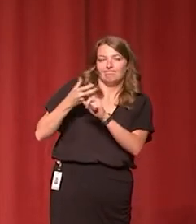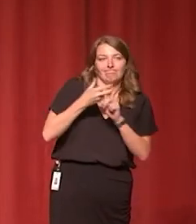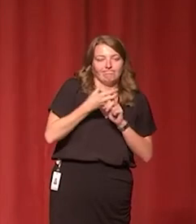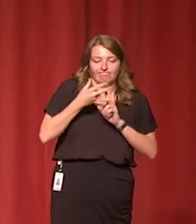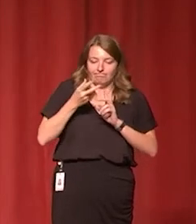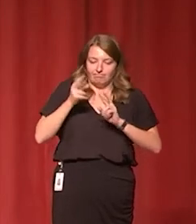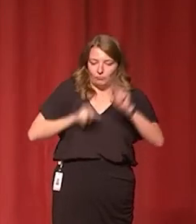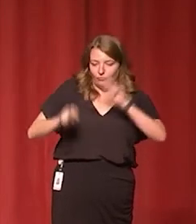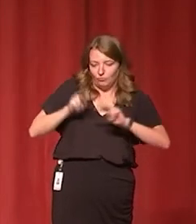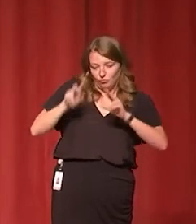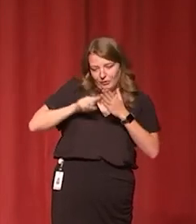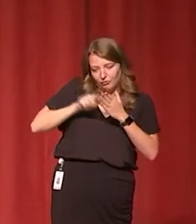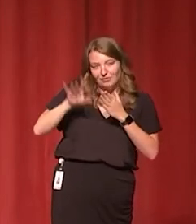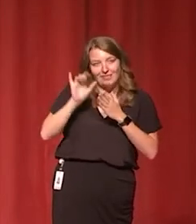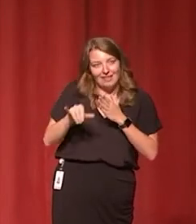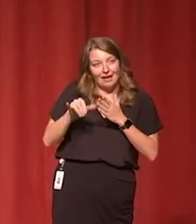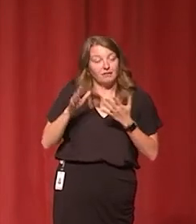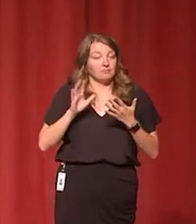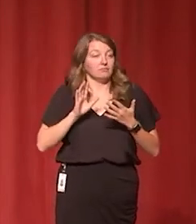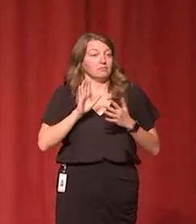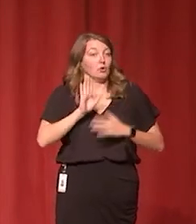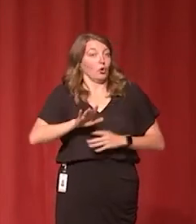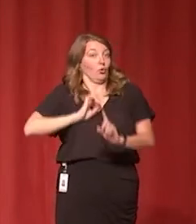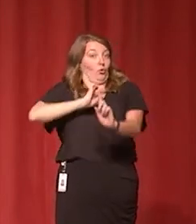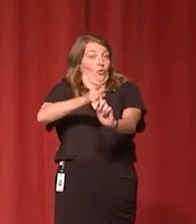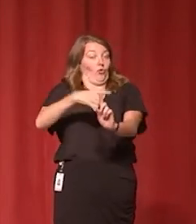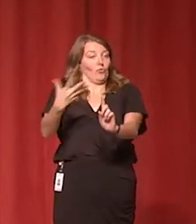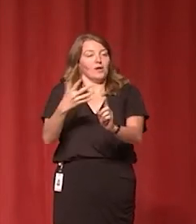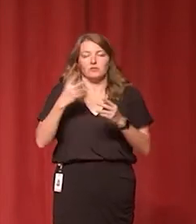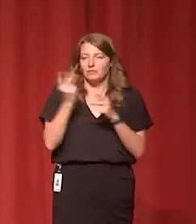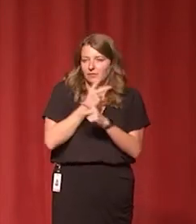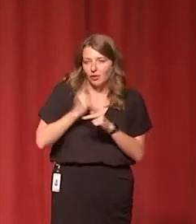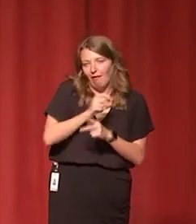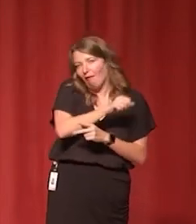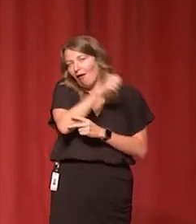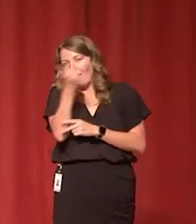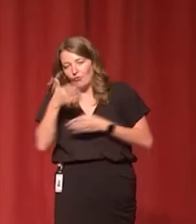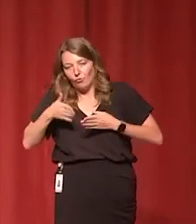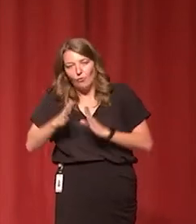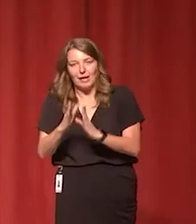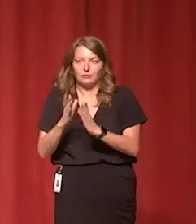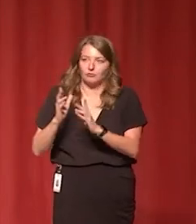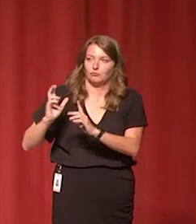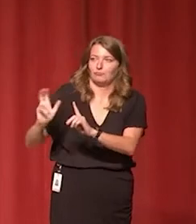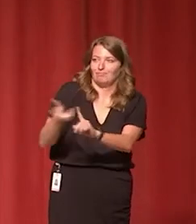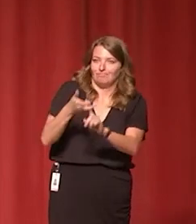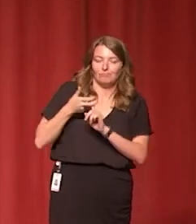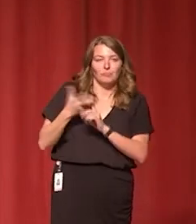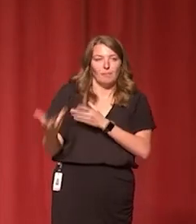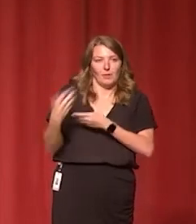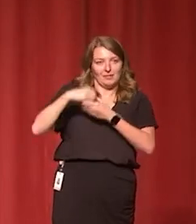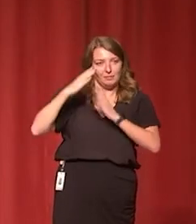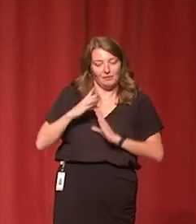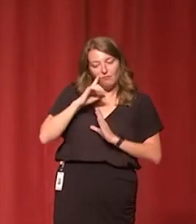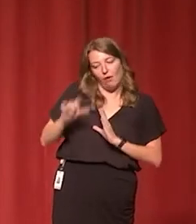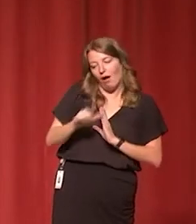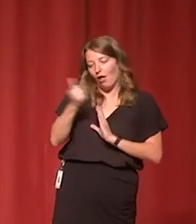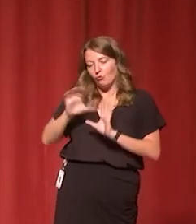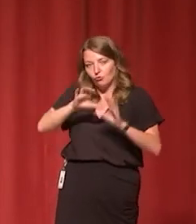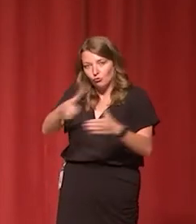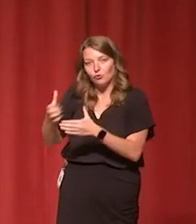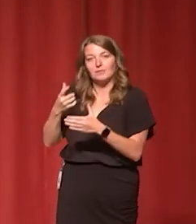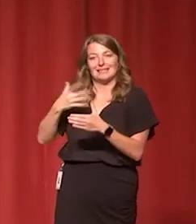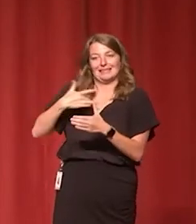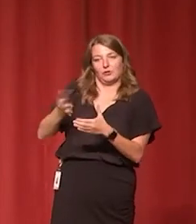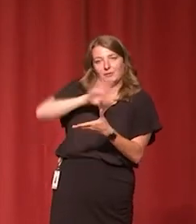Her ultimate goal is to find alternative recruitment strategies to increase the participation of underrepresented populations